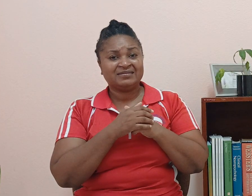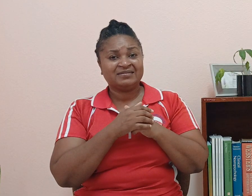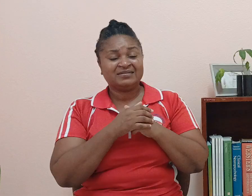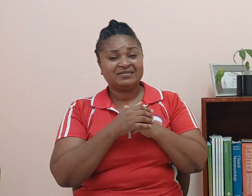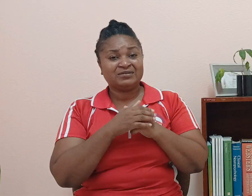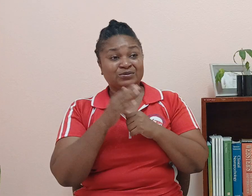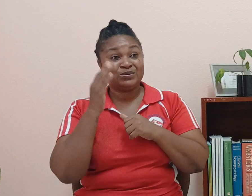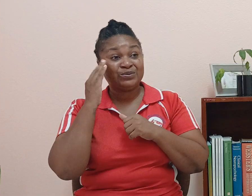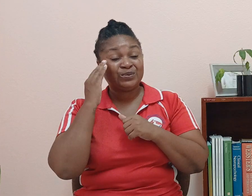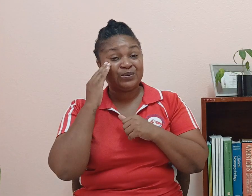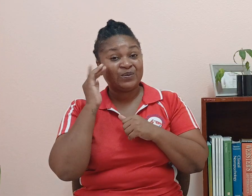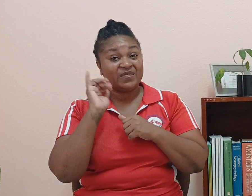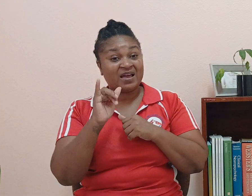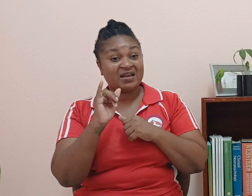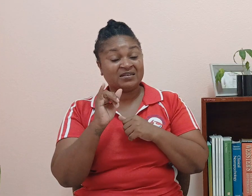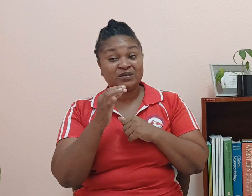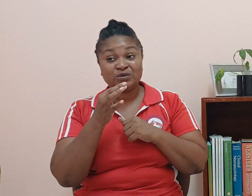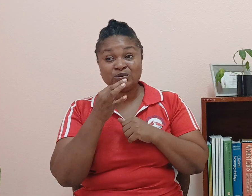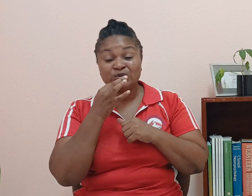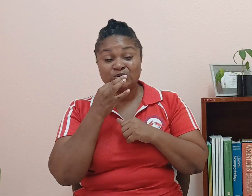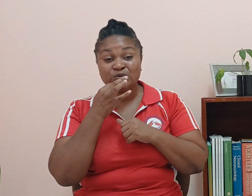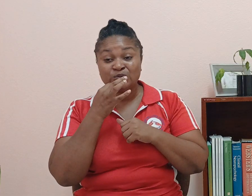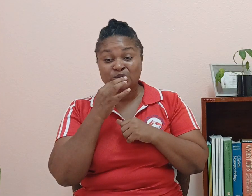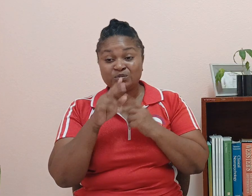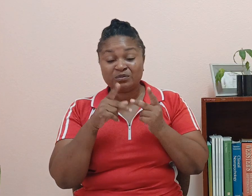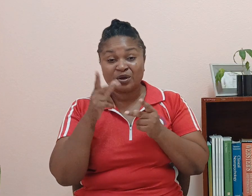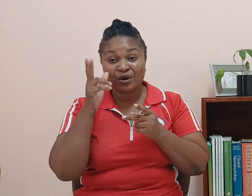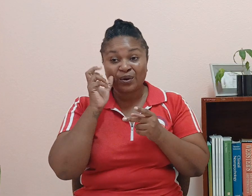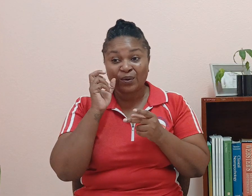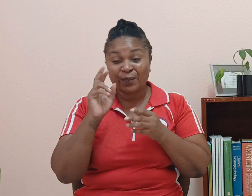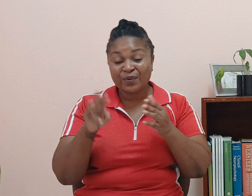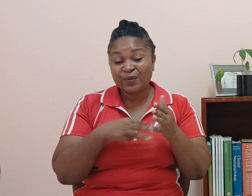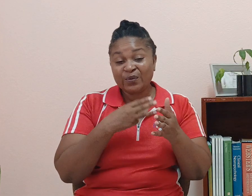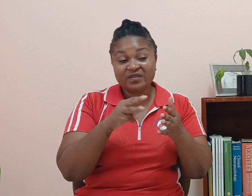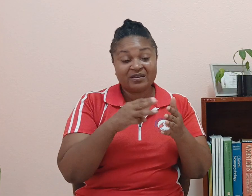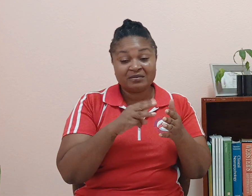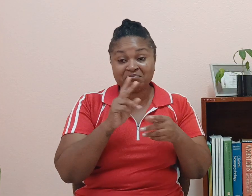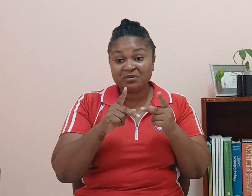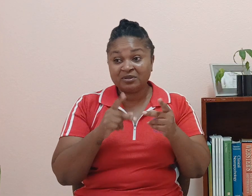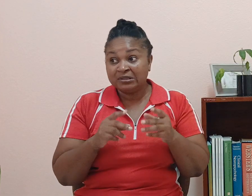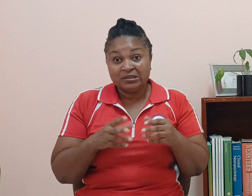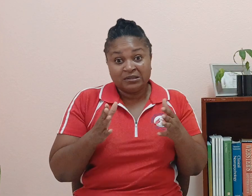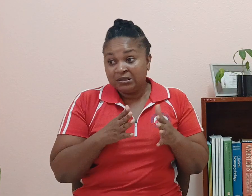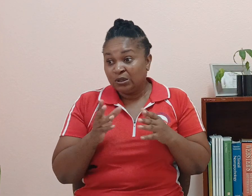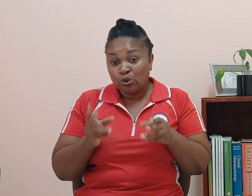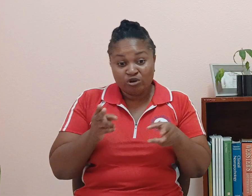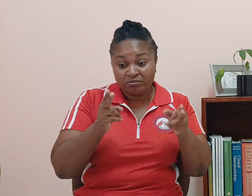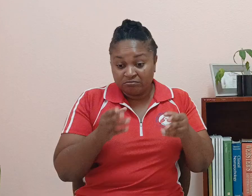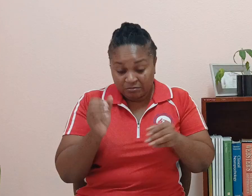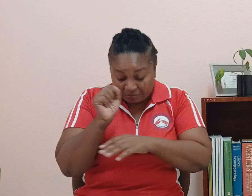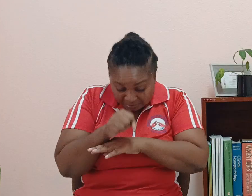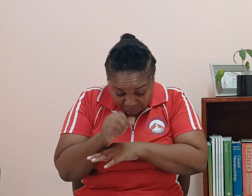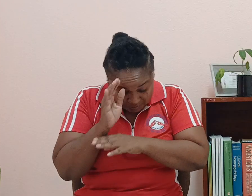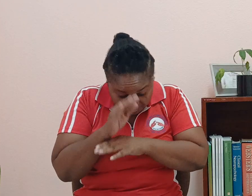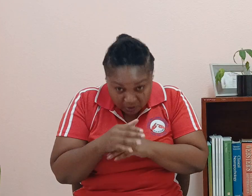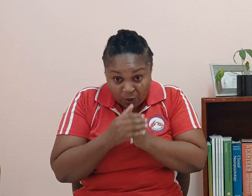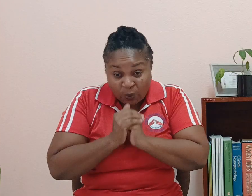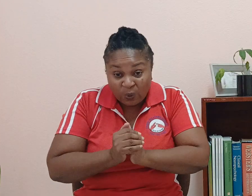that as soon as people heard the music play, that they bowed down and worshipped the